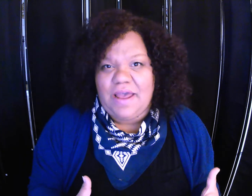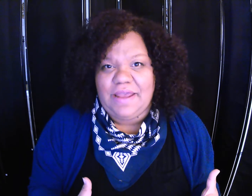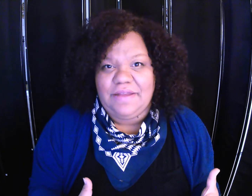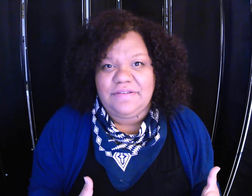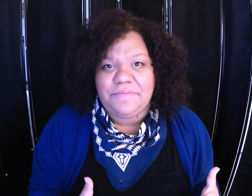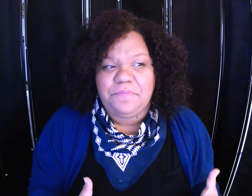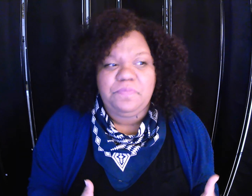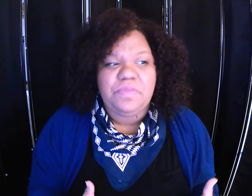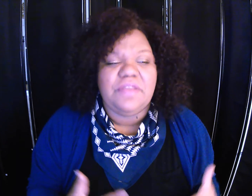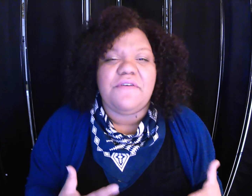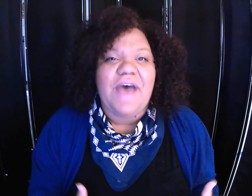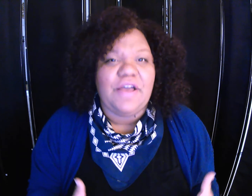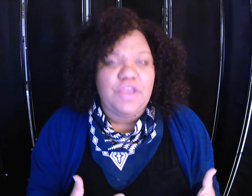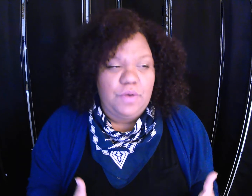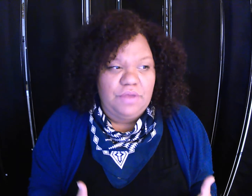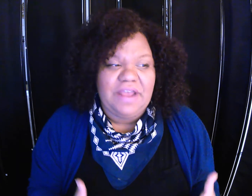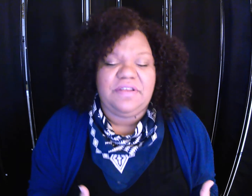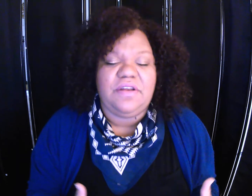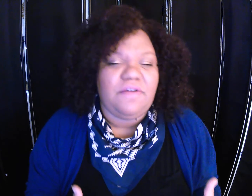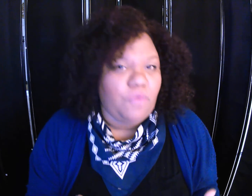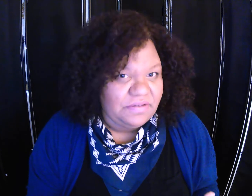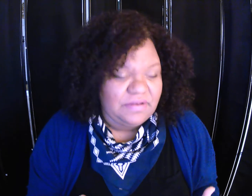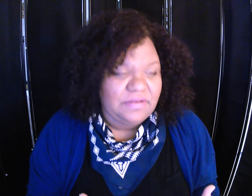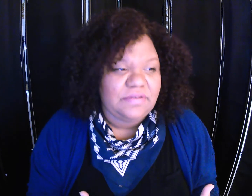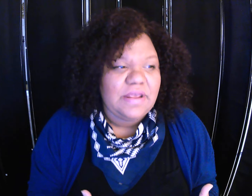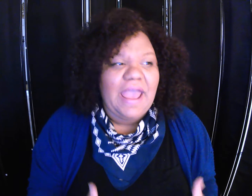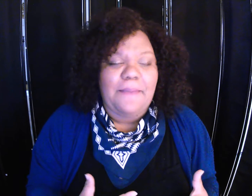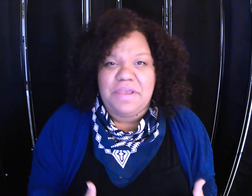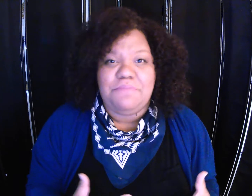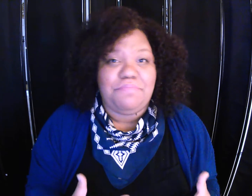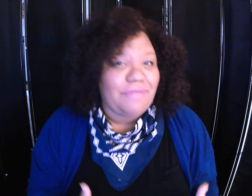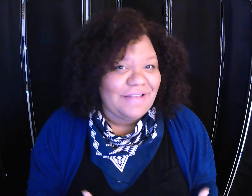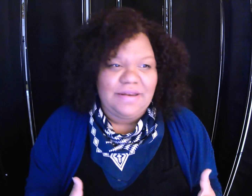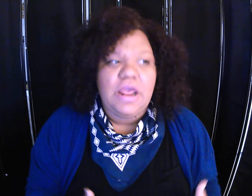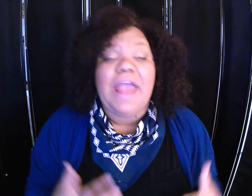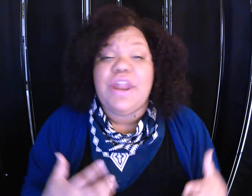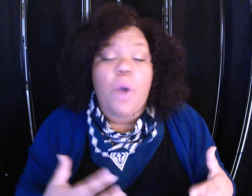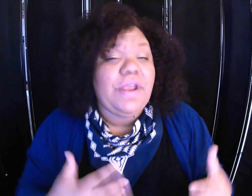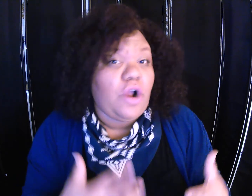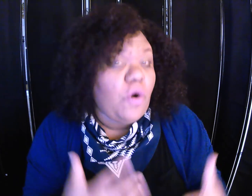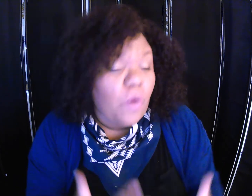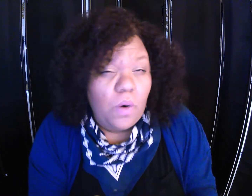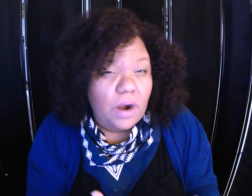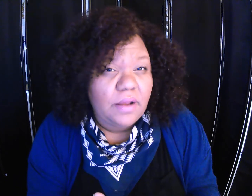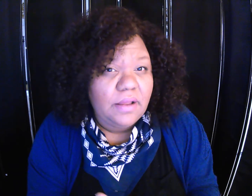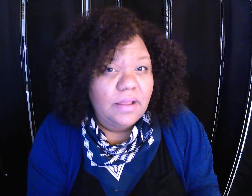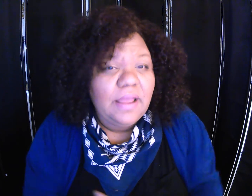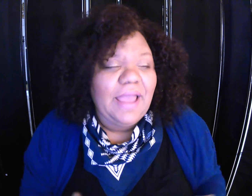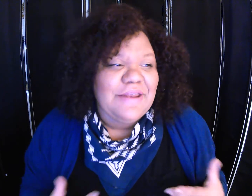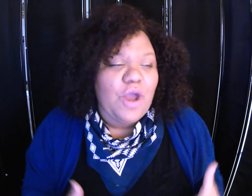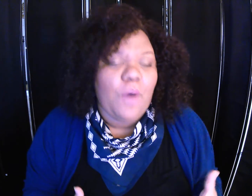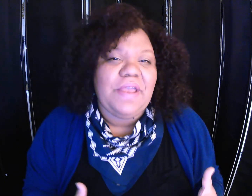find the value in raising our voices and being present and knowing our core and knowing